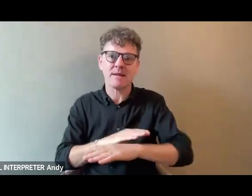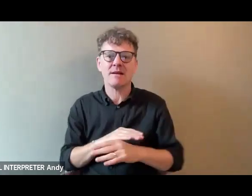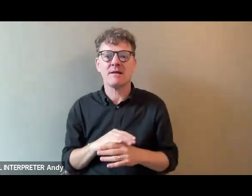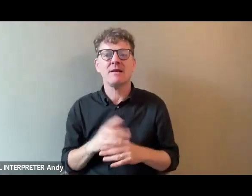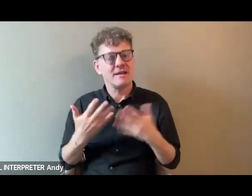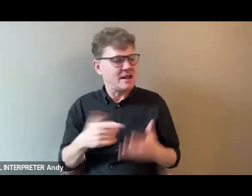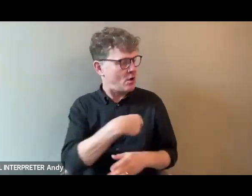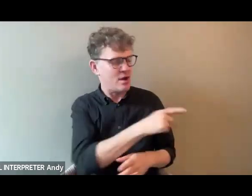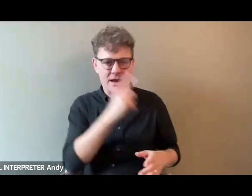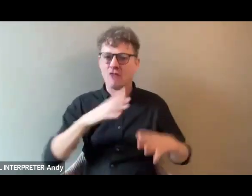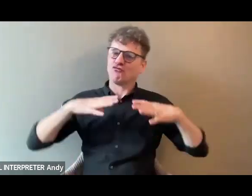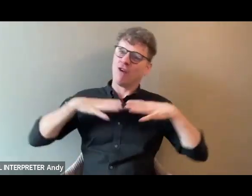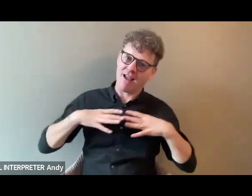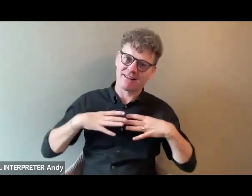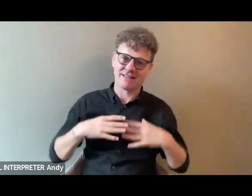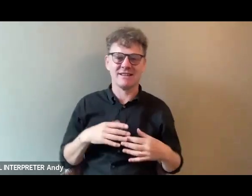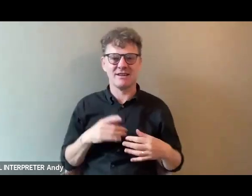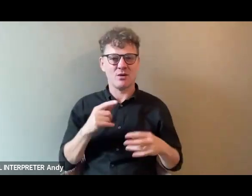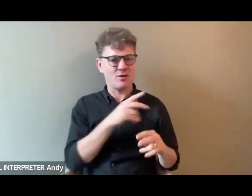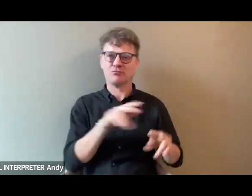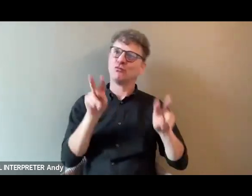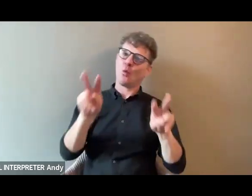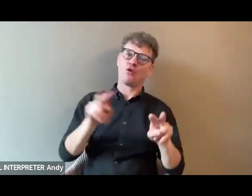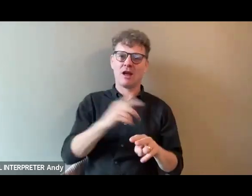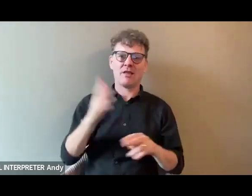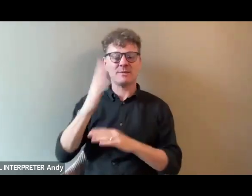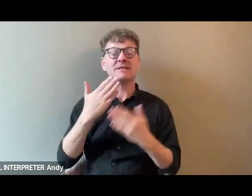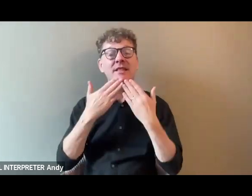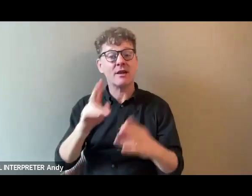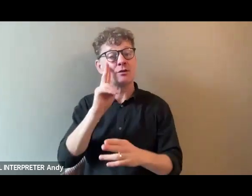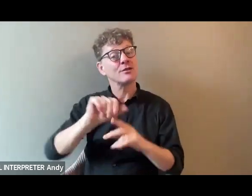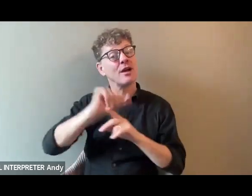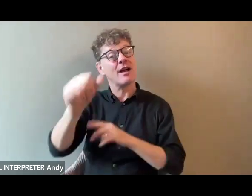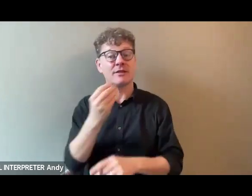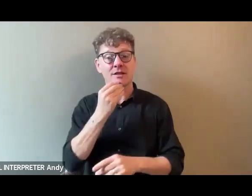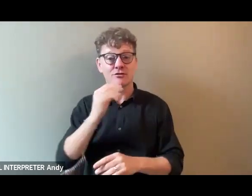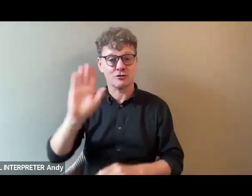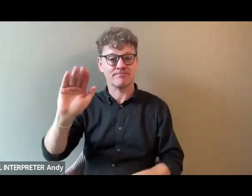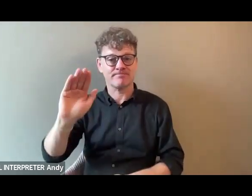can now relax and get on with and watch everybody else now. Thank you very much. See everybody after the break.